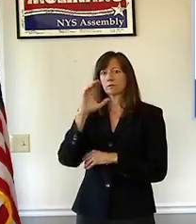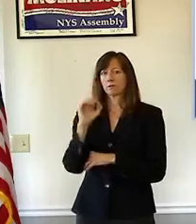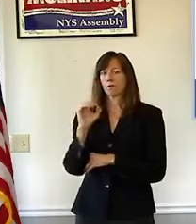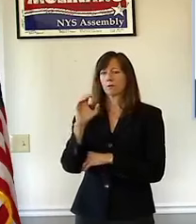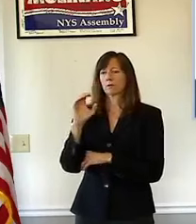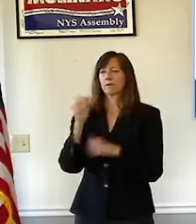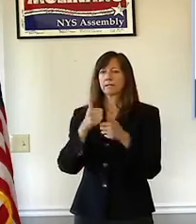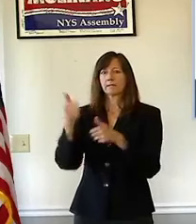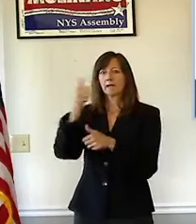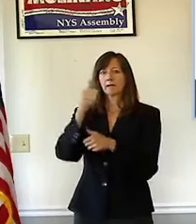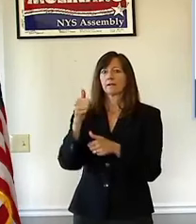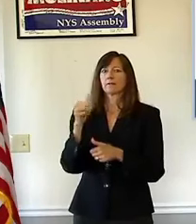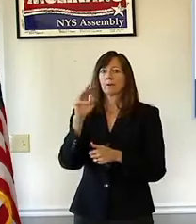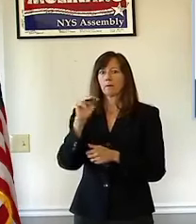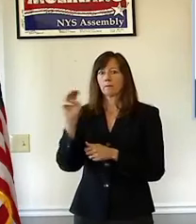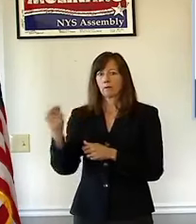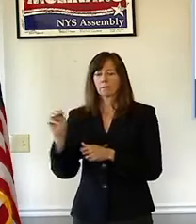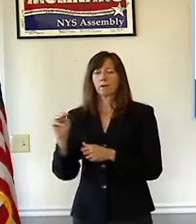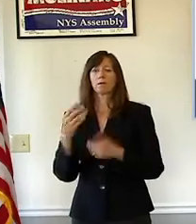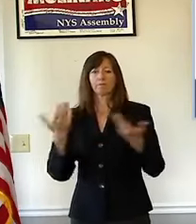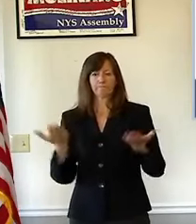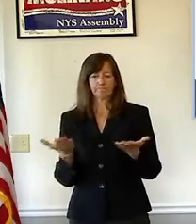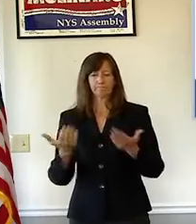telephone town hall and Facebook Live town hall.